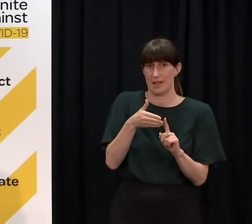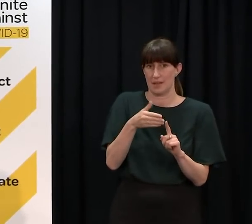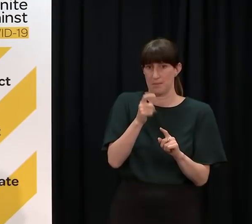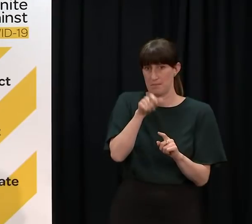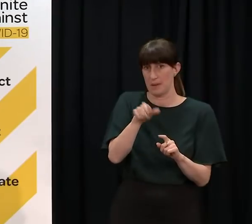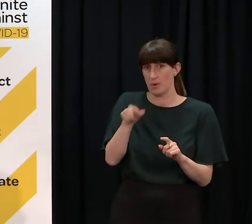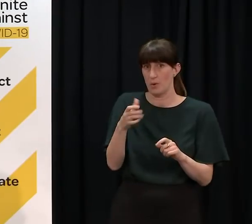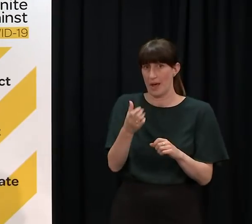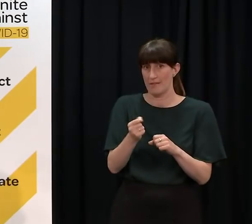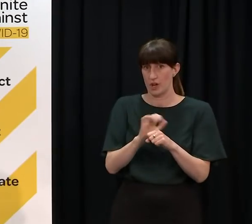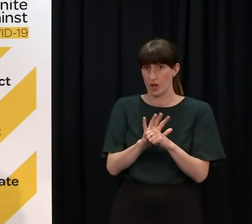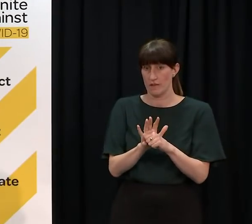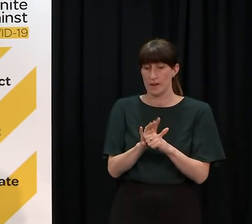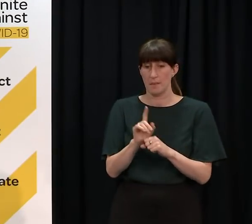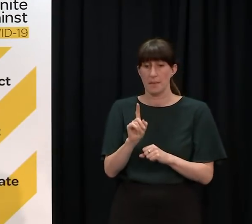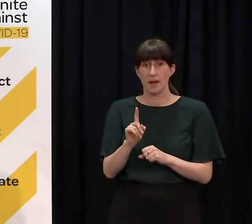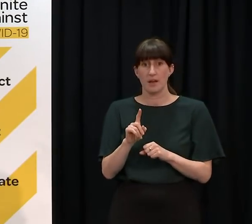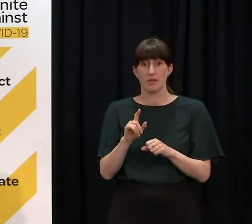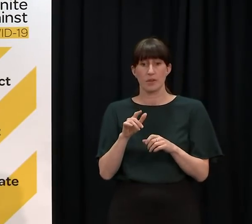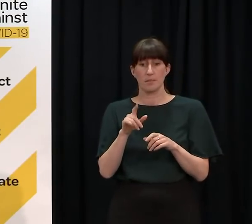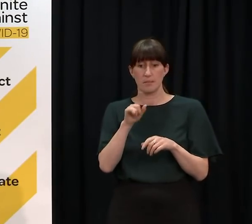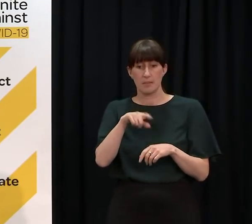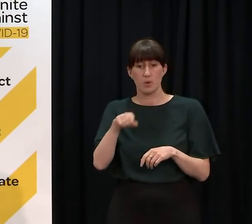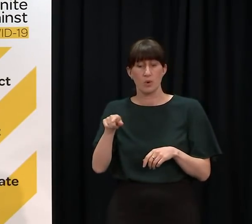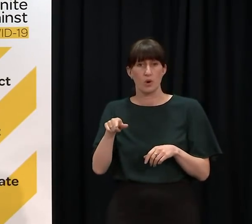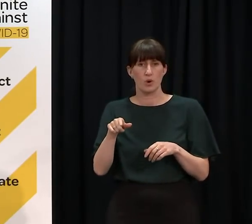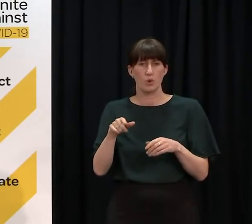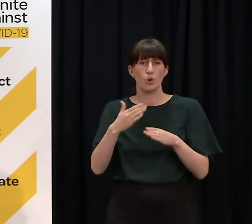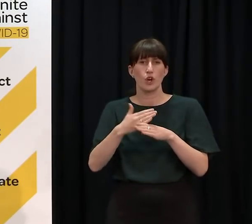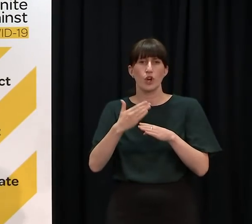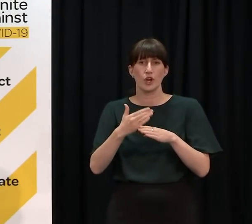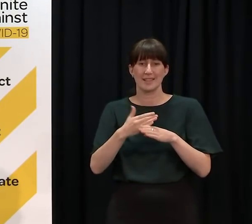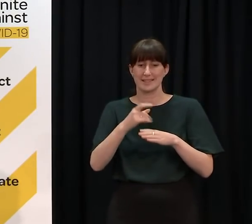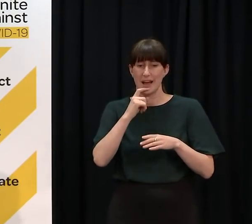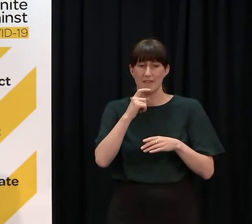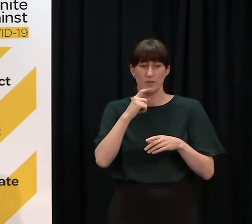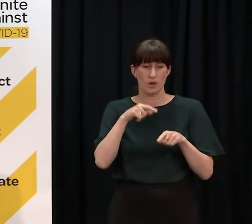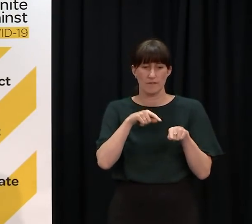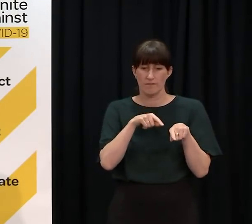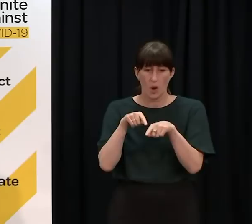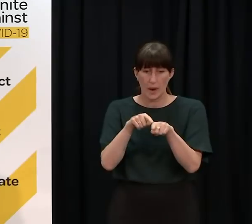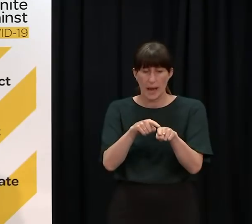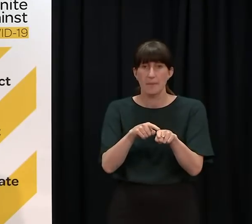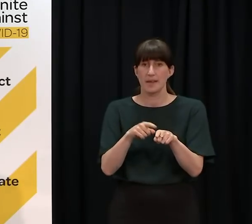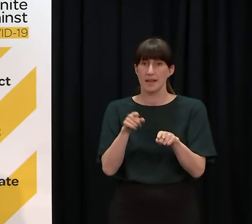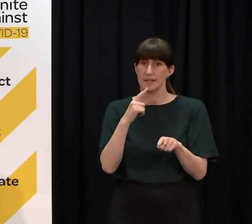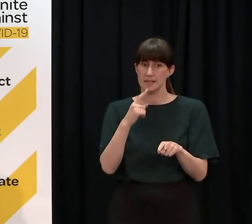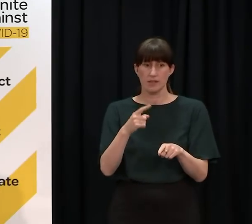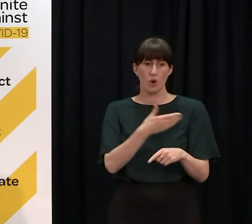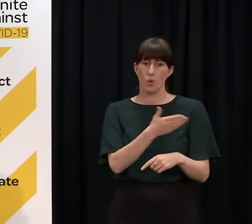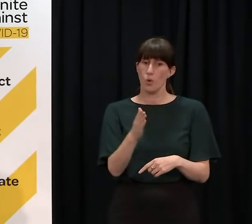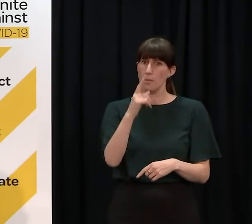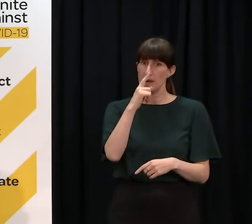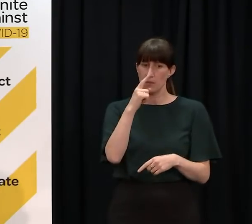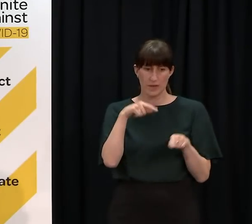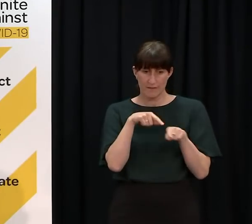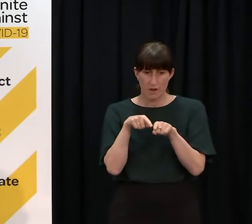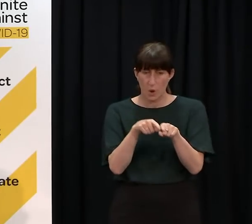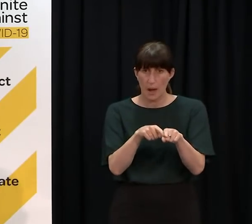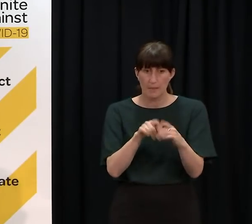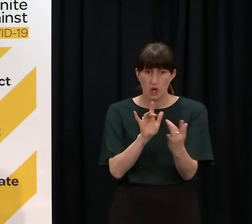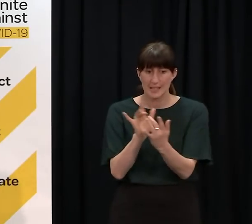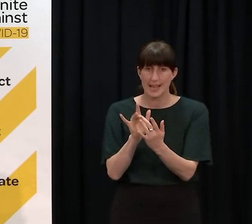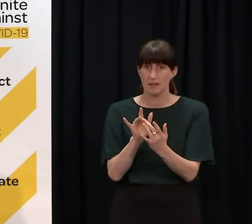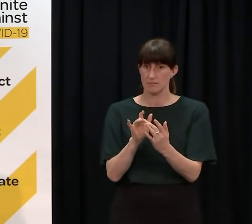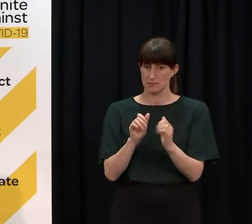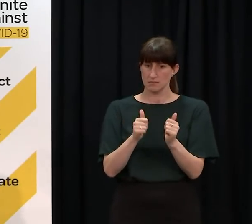doing the contact tracing work is that they are finding very high levels of cooperation from all of the communities that they are working with in these case investigations,